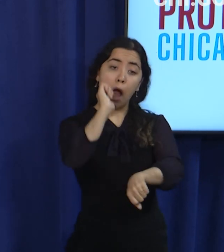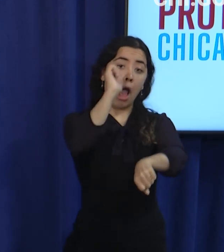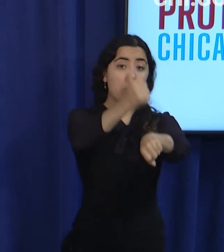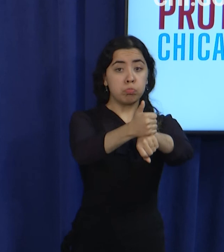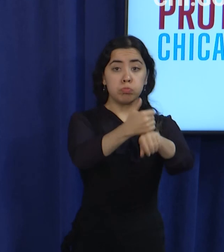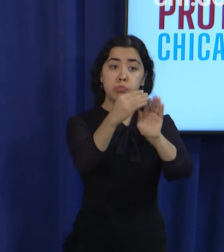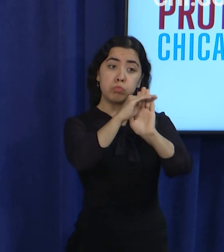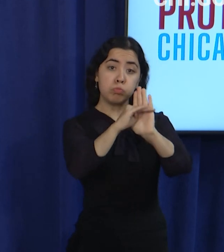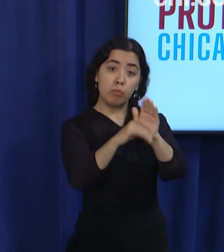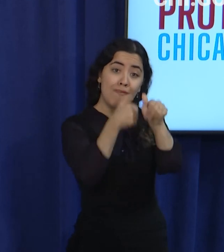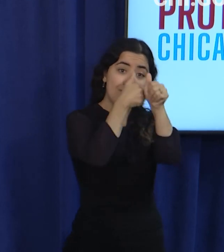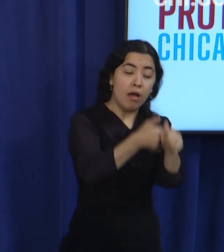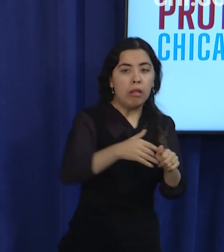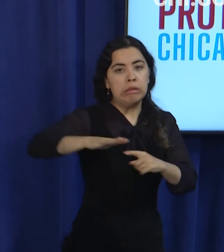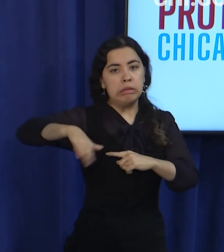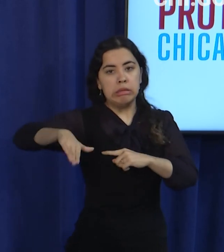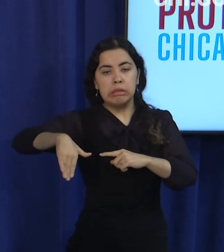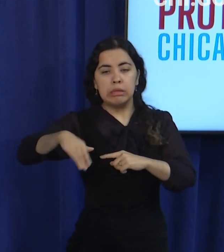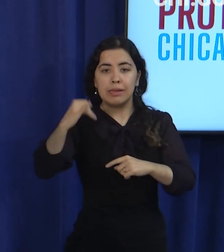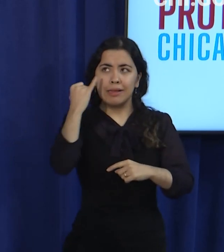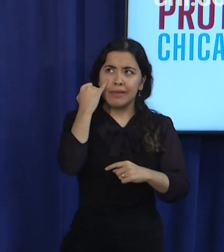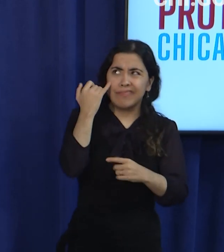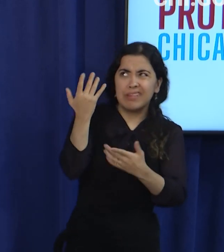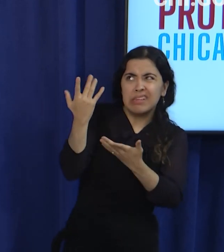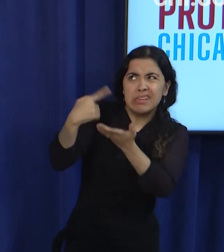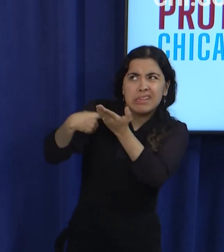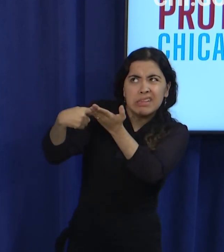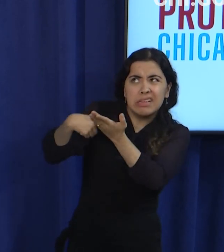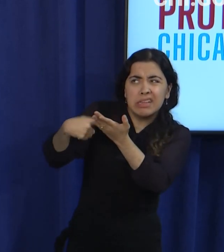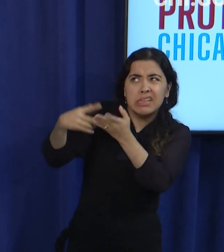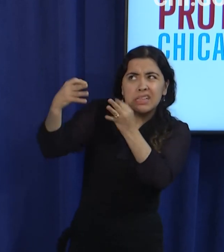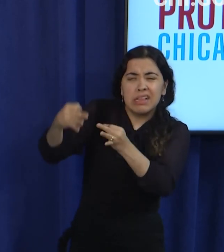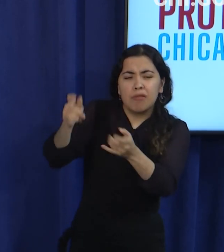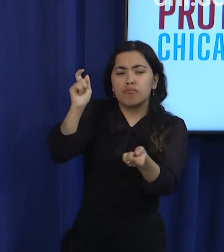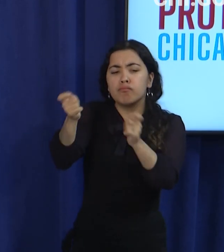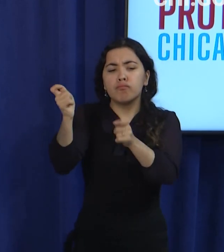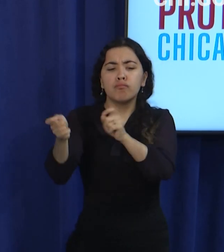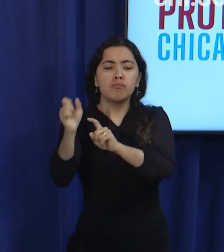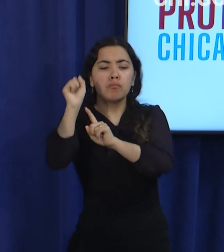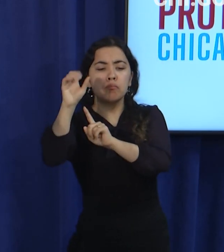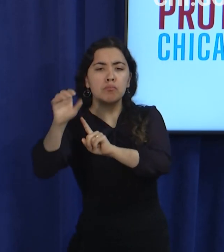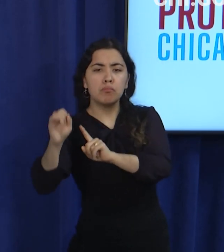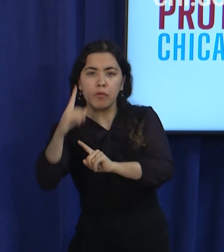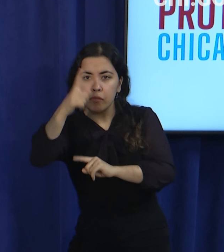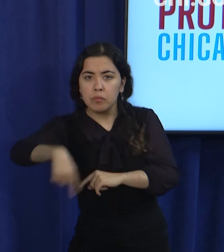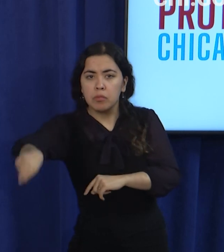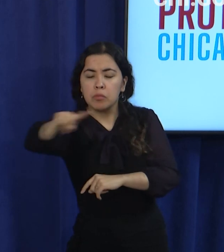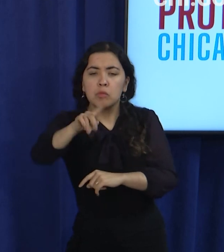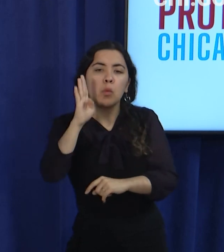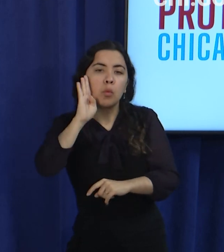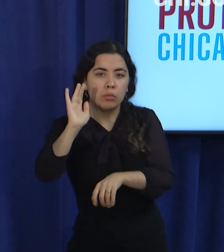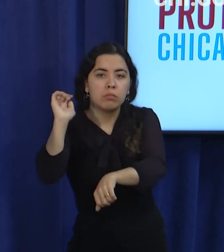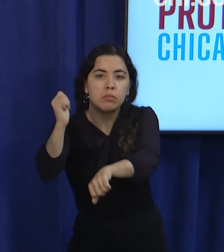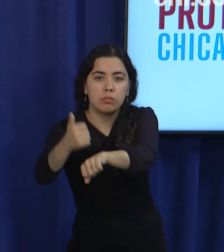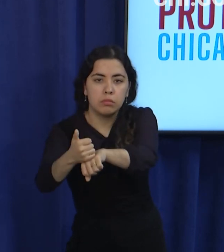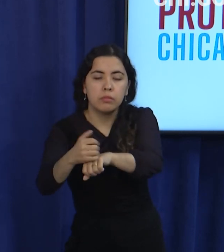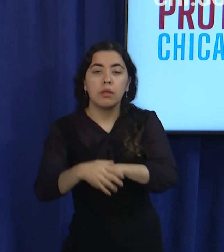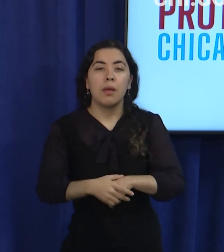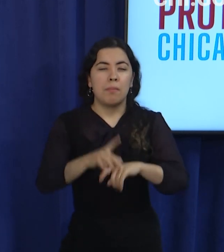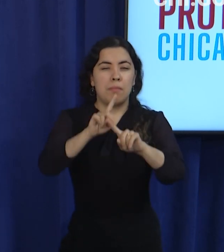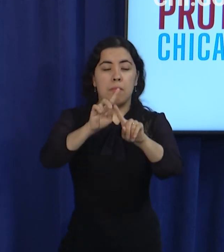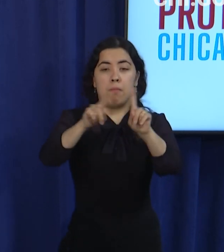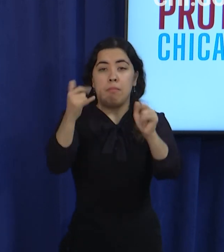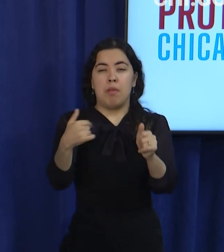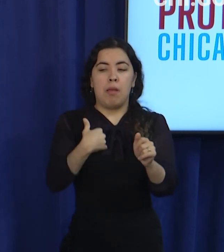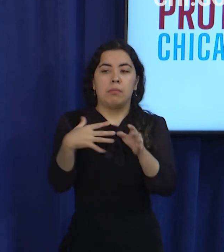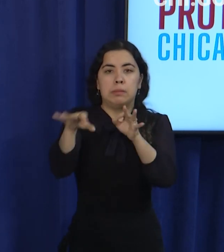decision to make some alterations there, we would echo those. Let me put that in some little bit of context for people, though, just so we understand where that's